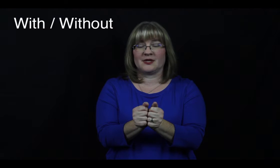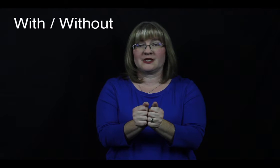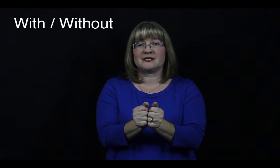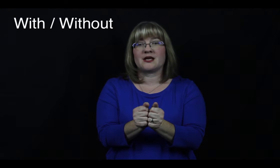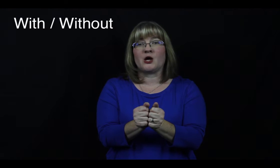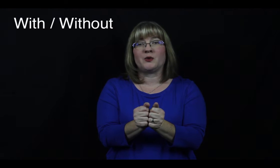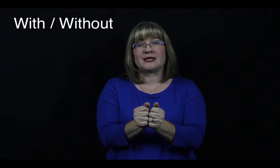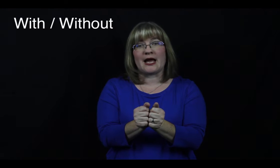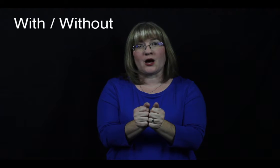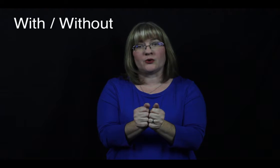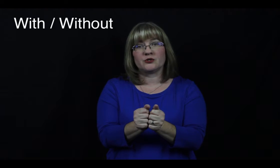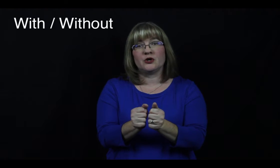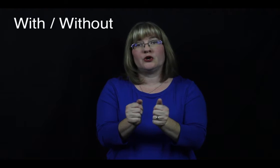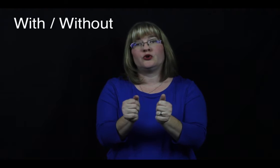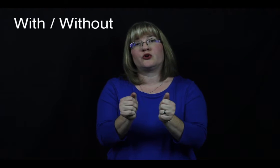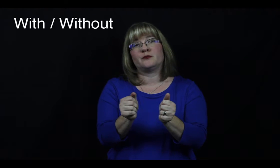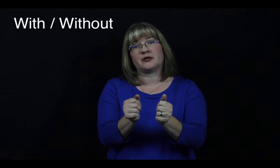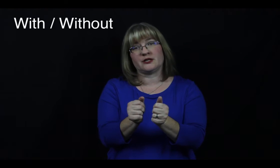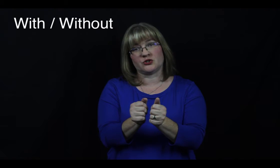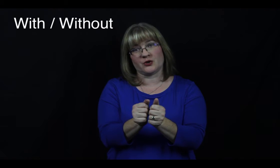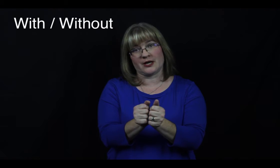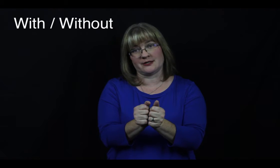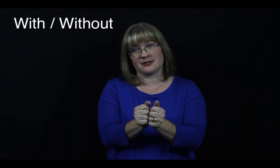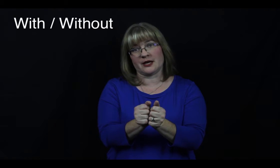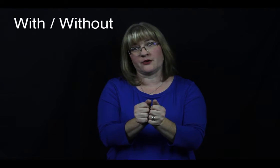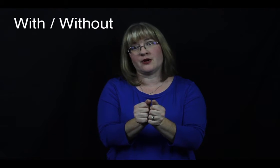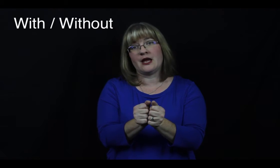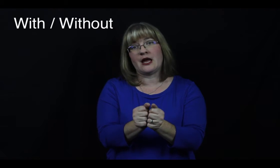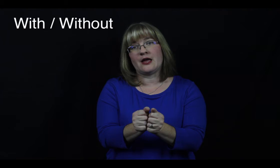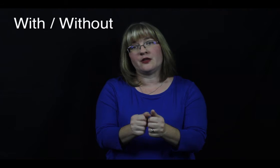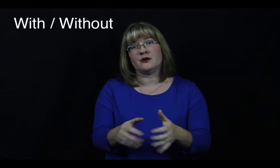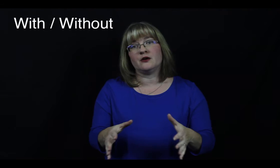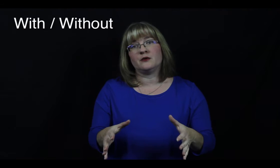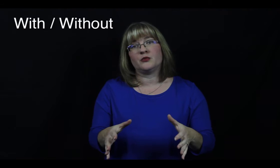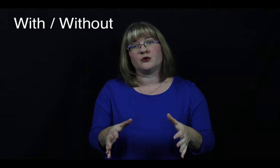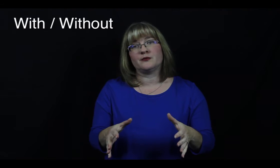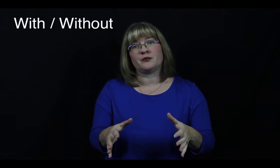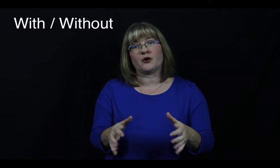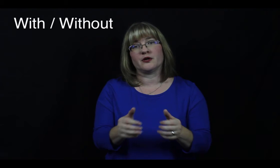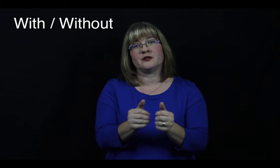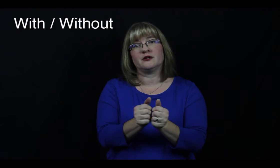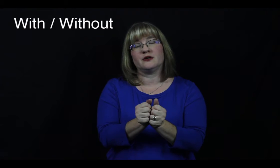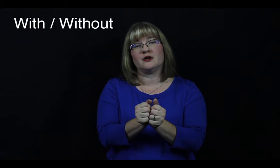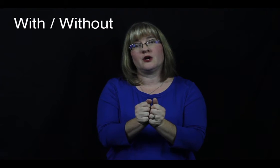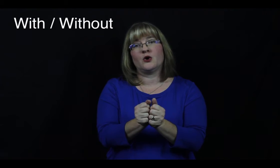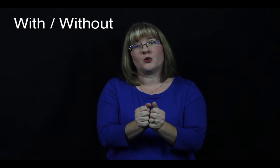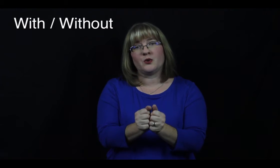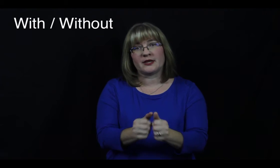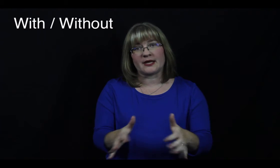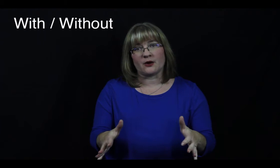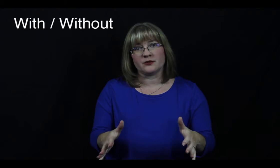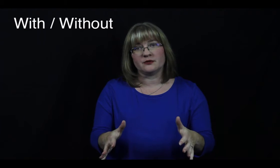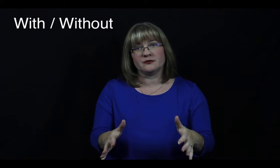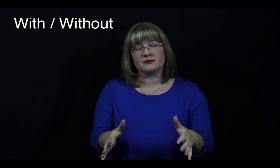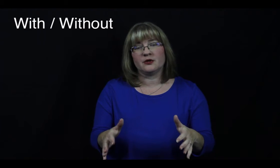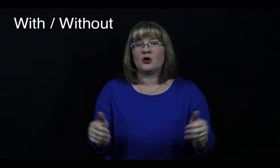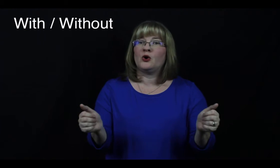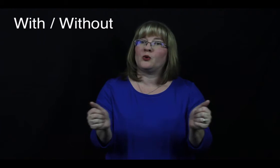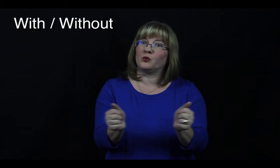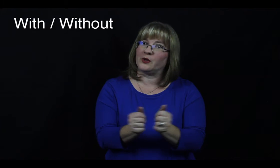To sign without, you're going to place your hands together and then pull them apart. Without.